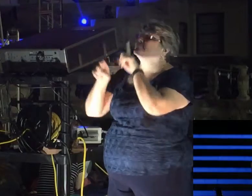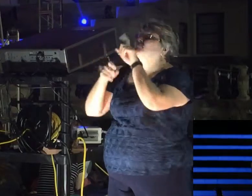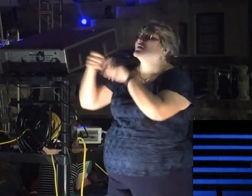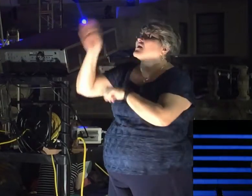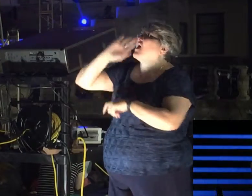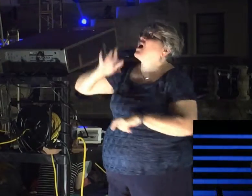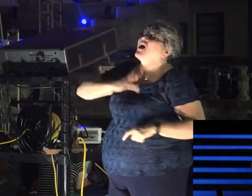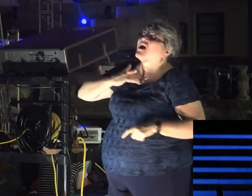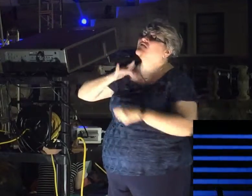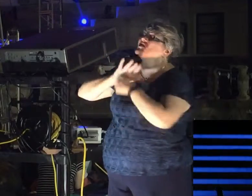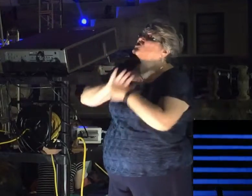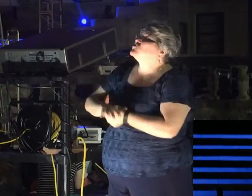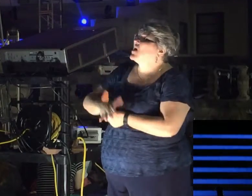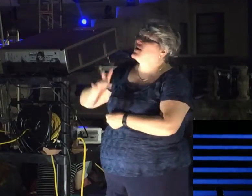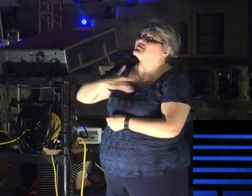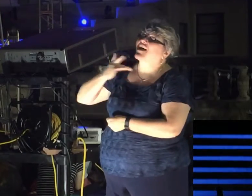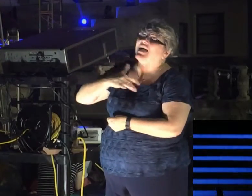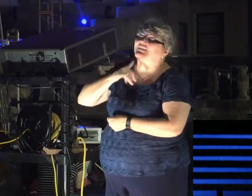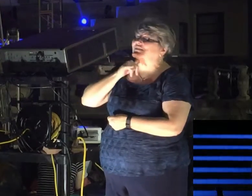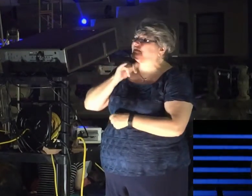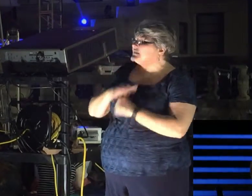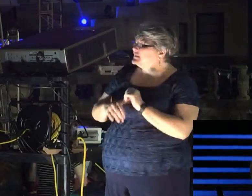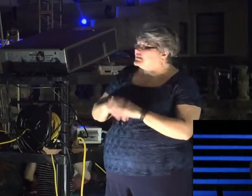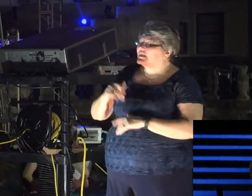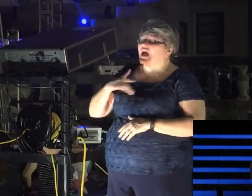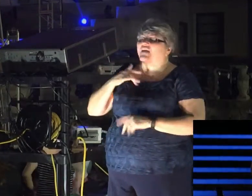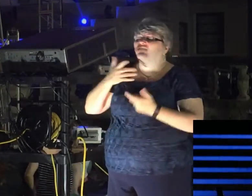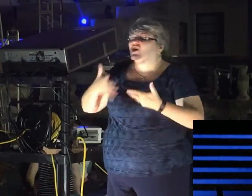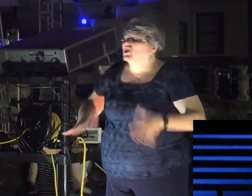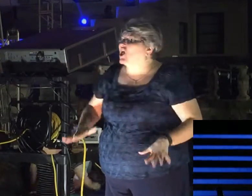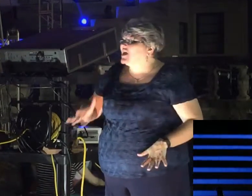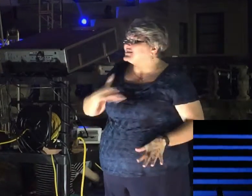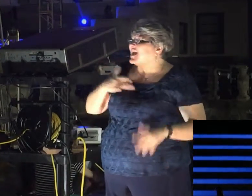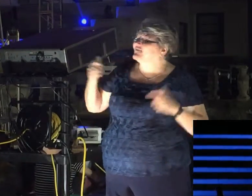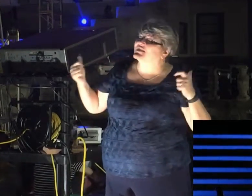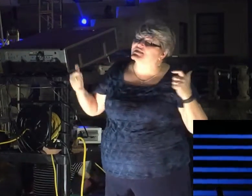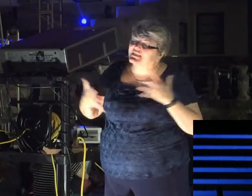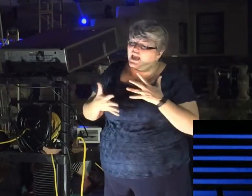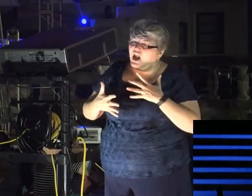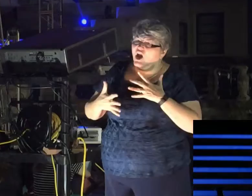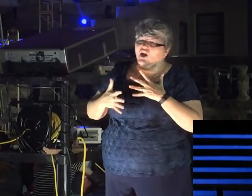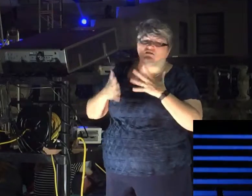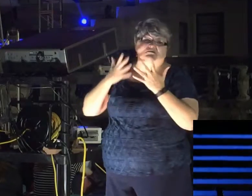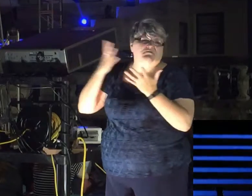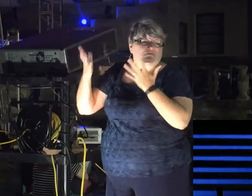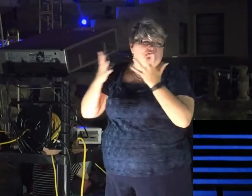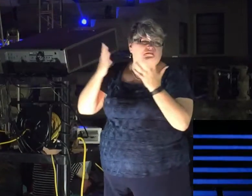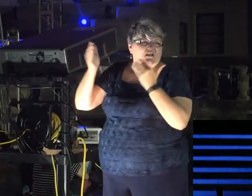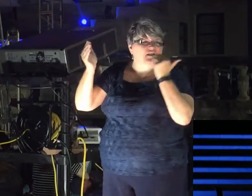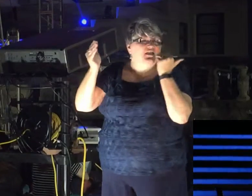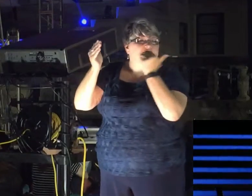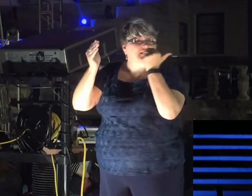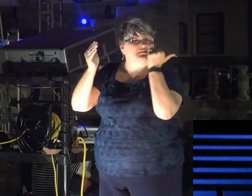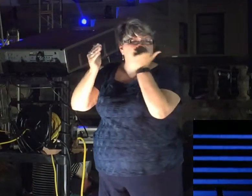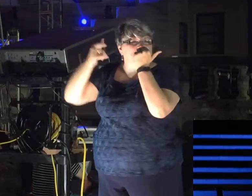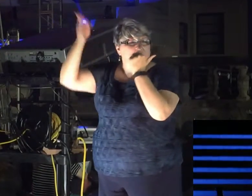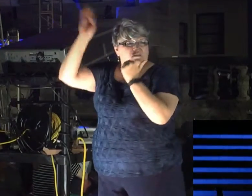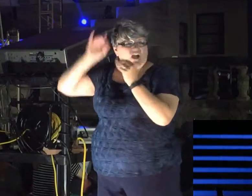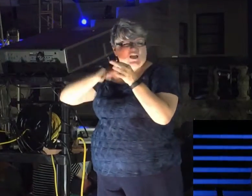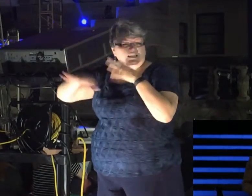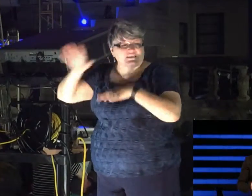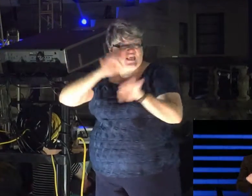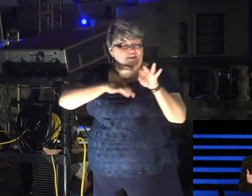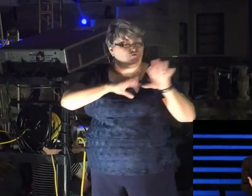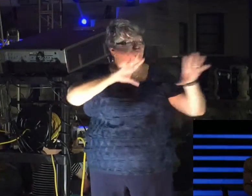with those desires of I feel stressed, I feel insecure, I feel lost, I feel scared. Cultivate an intimacy with